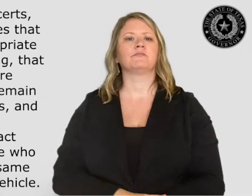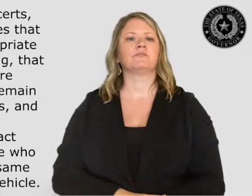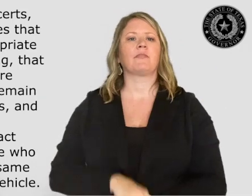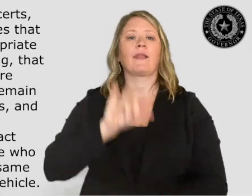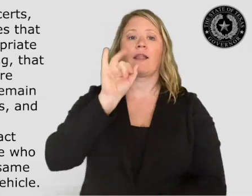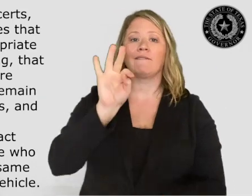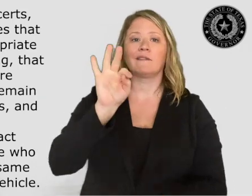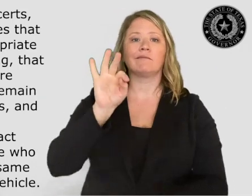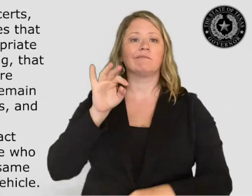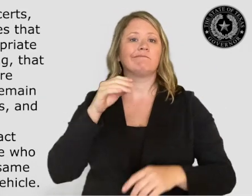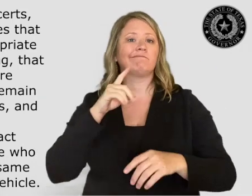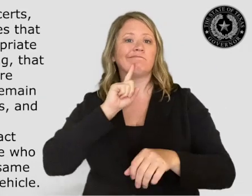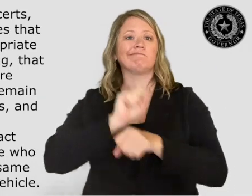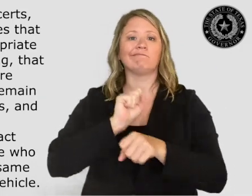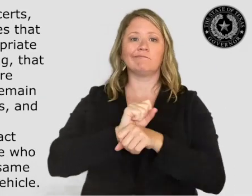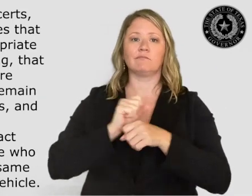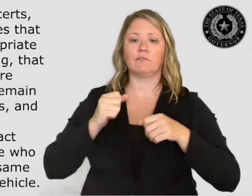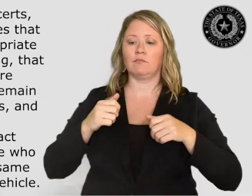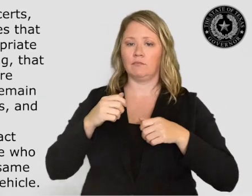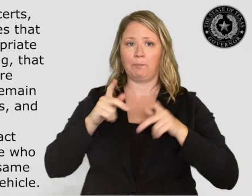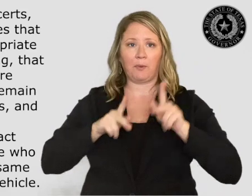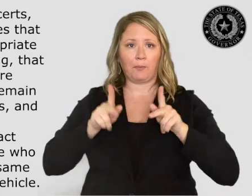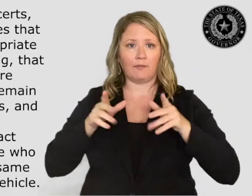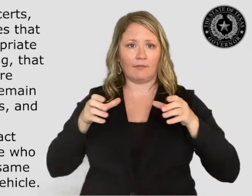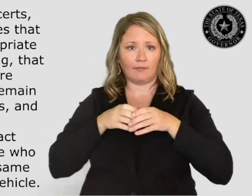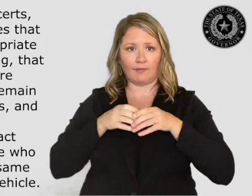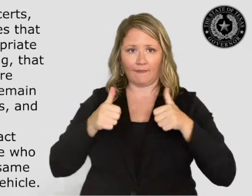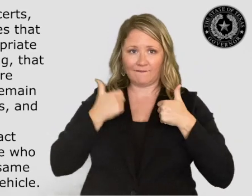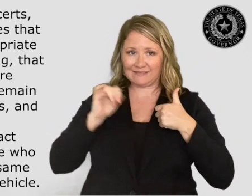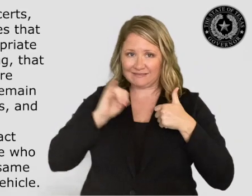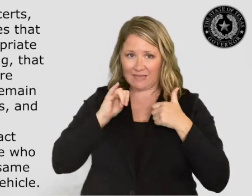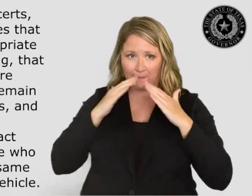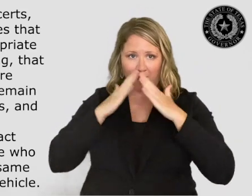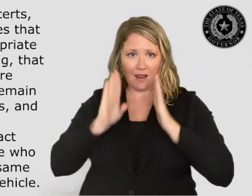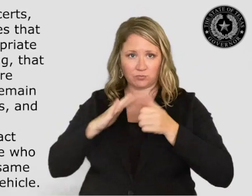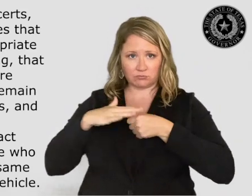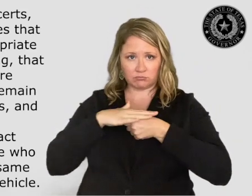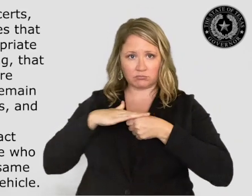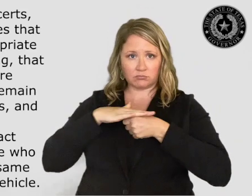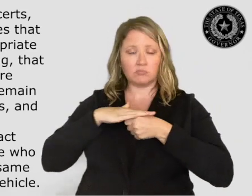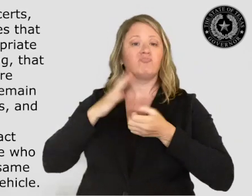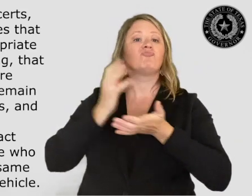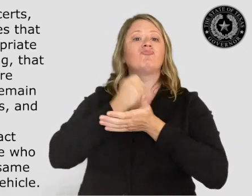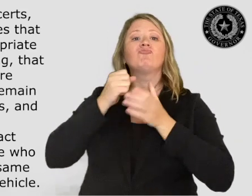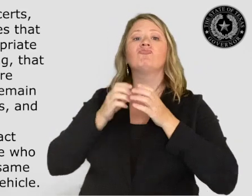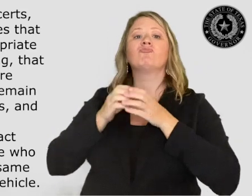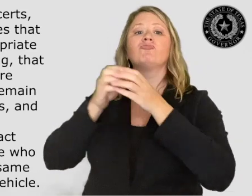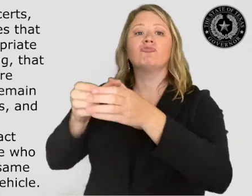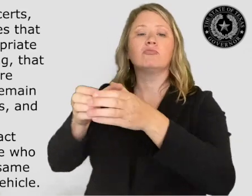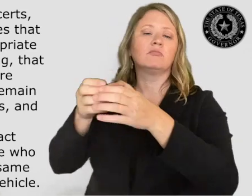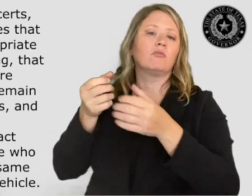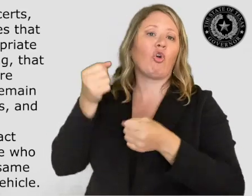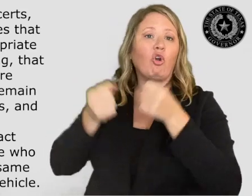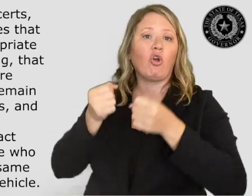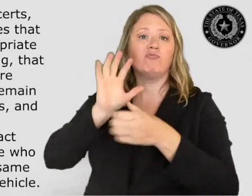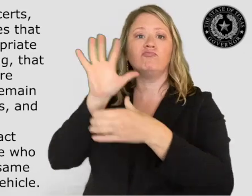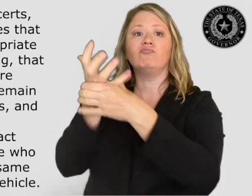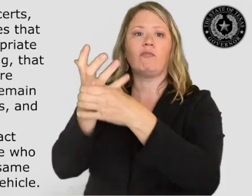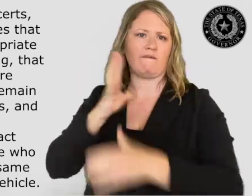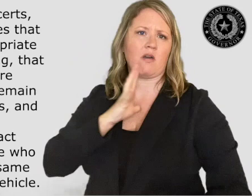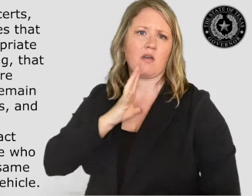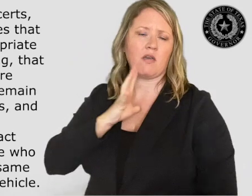in their vehicles, and that minimize in-person contact between people who are not in the same household or